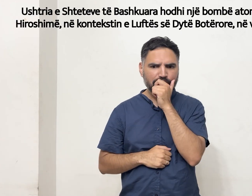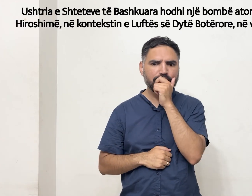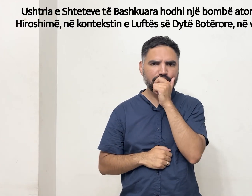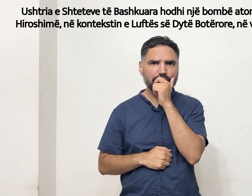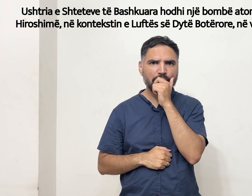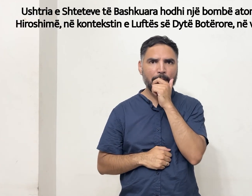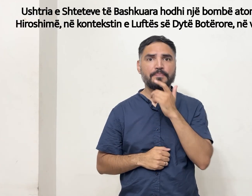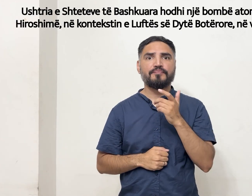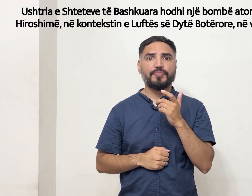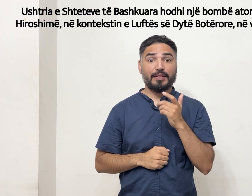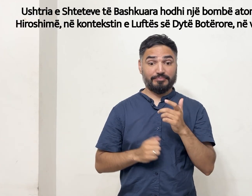sign.